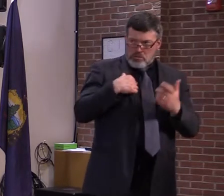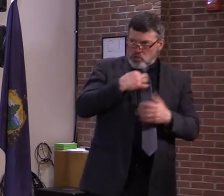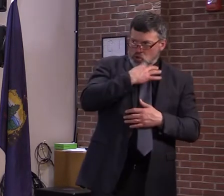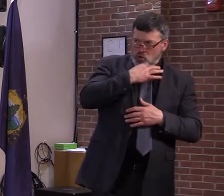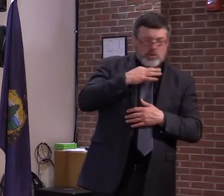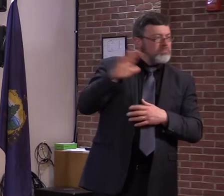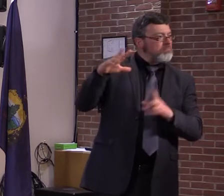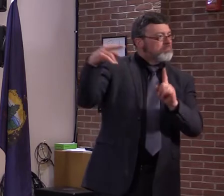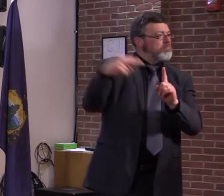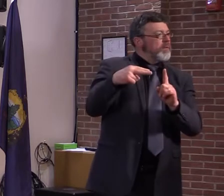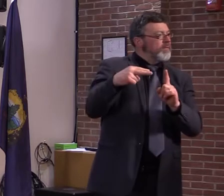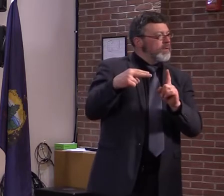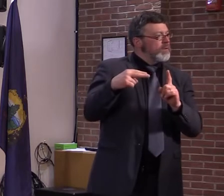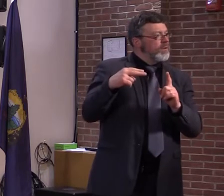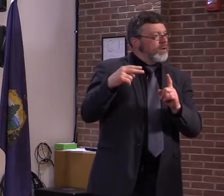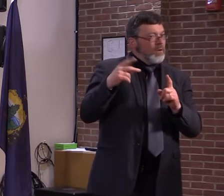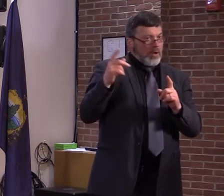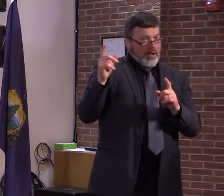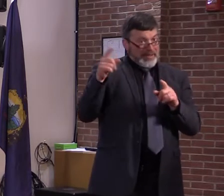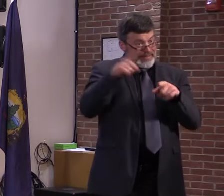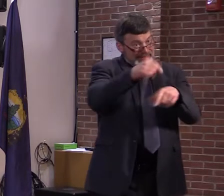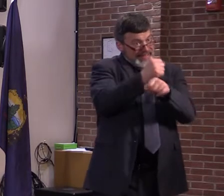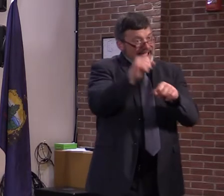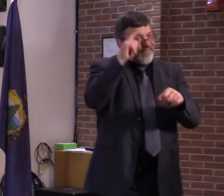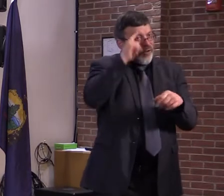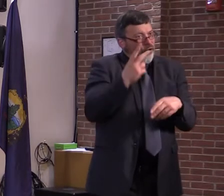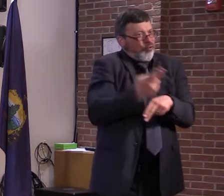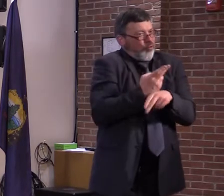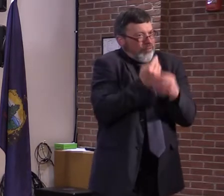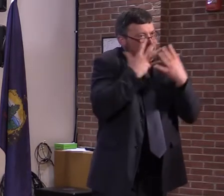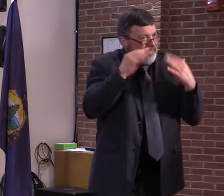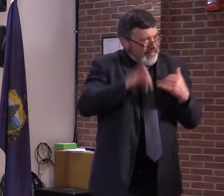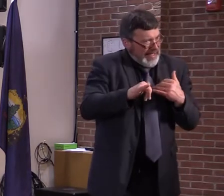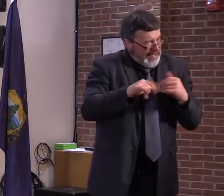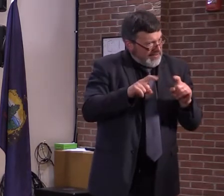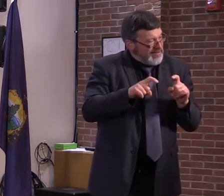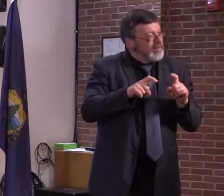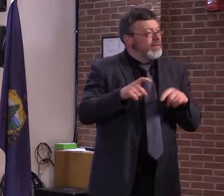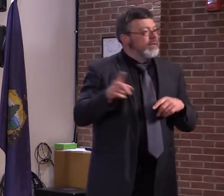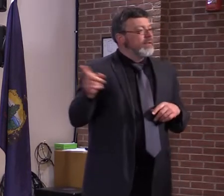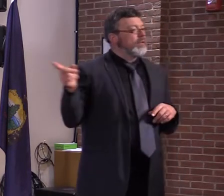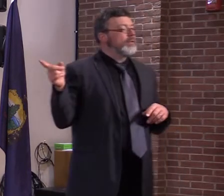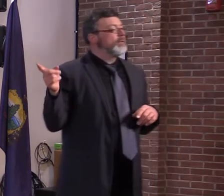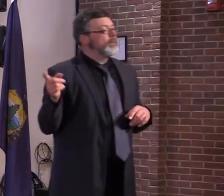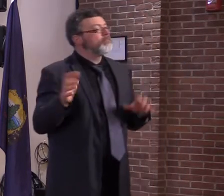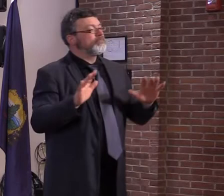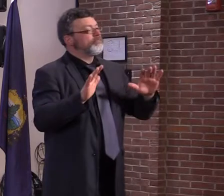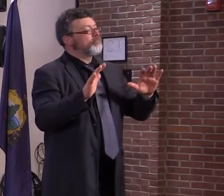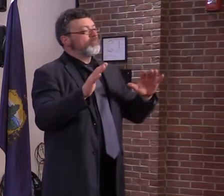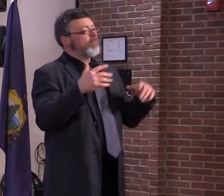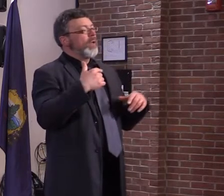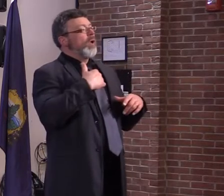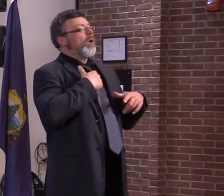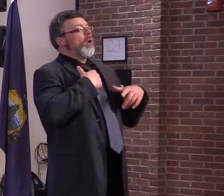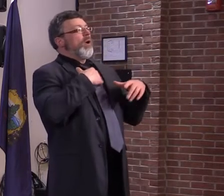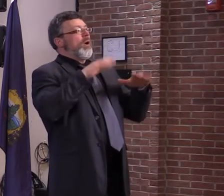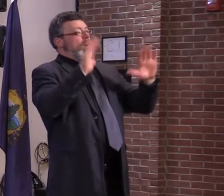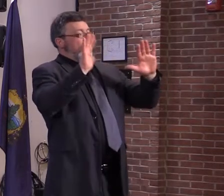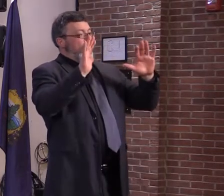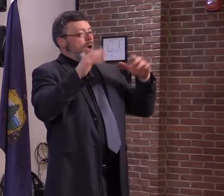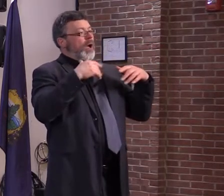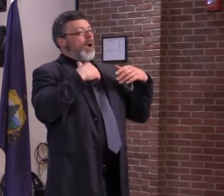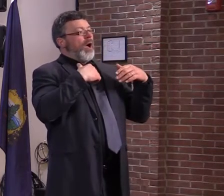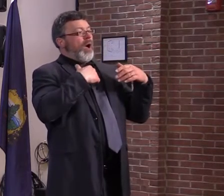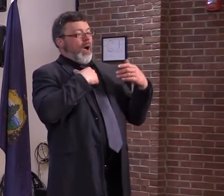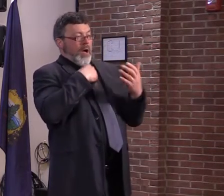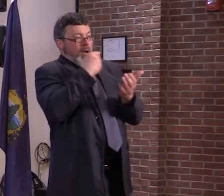again, we put together a package that had a lot of prevention dollars associated with it,